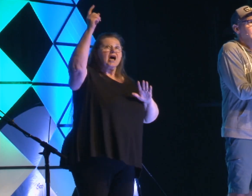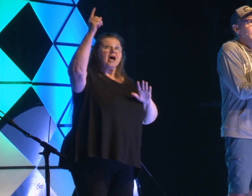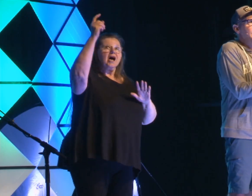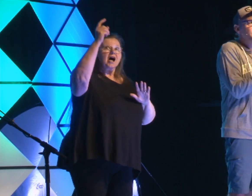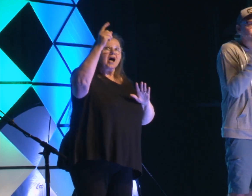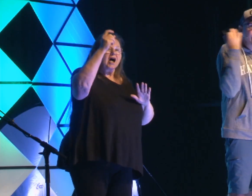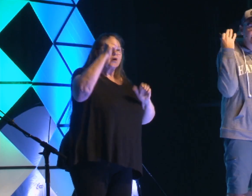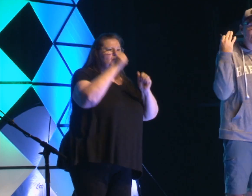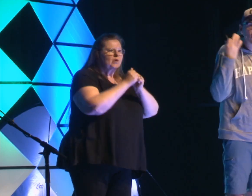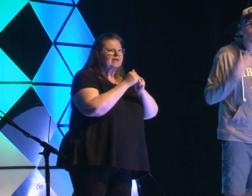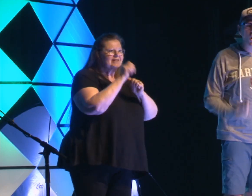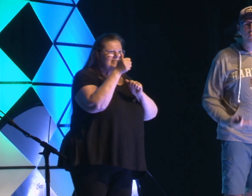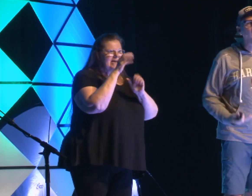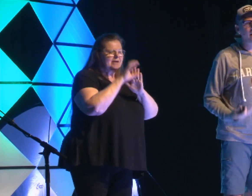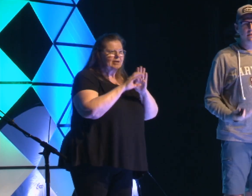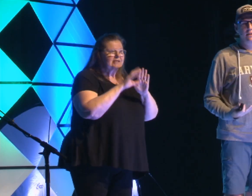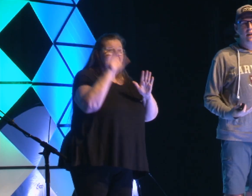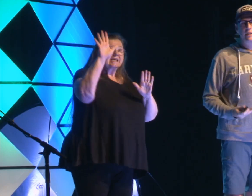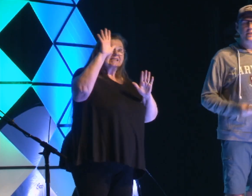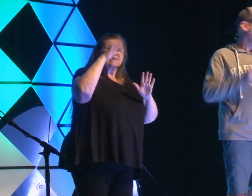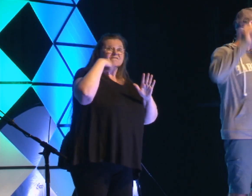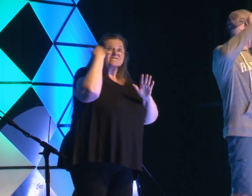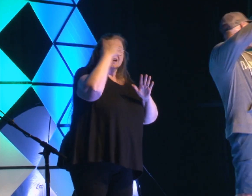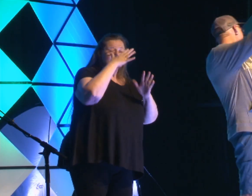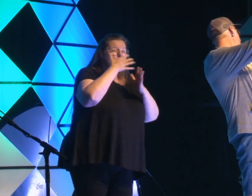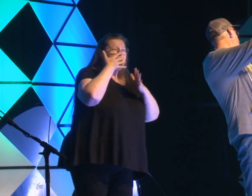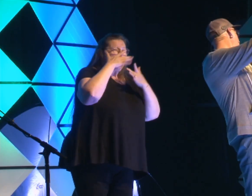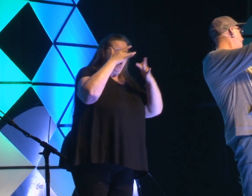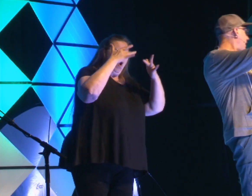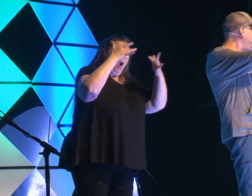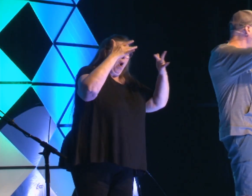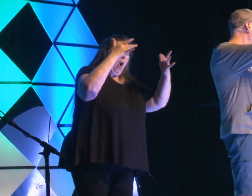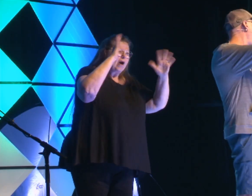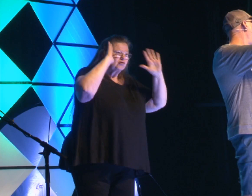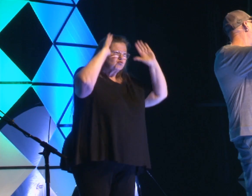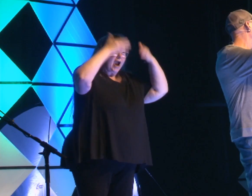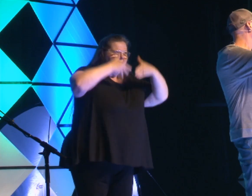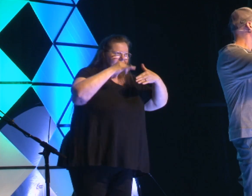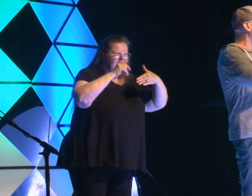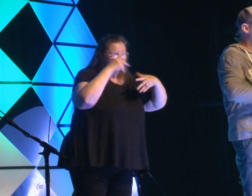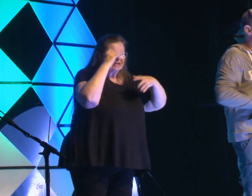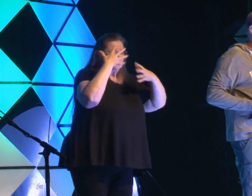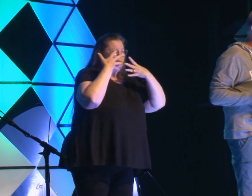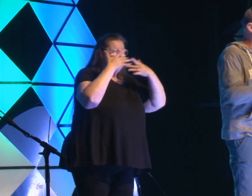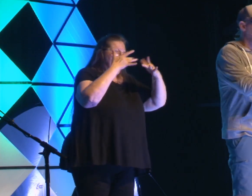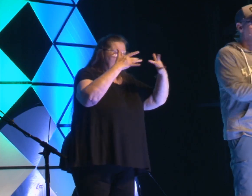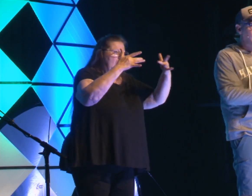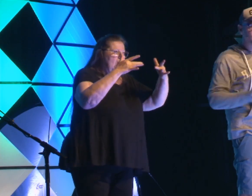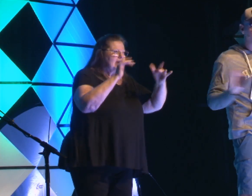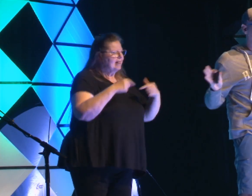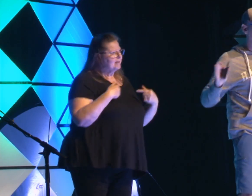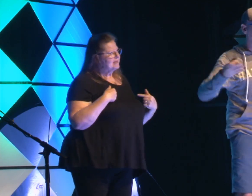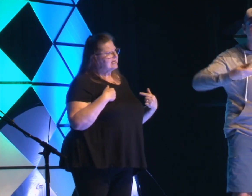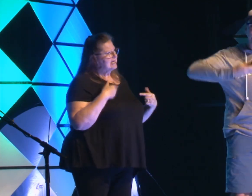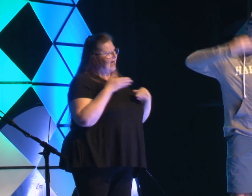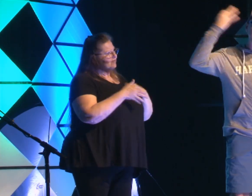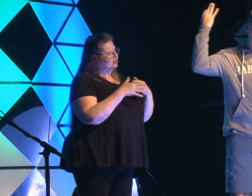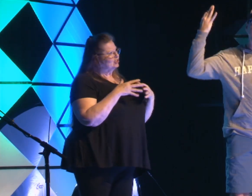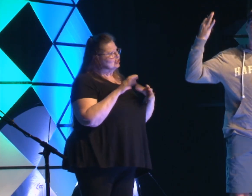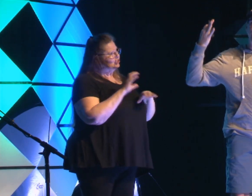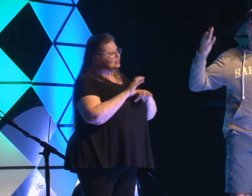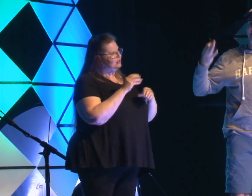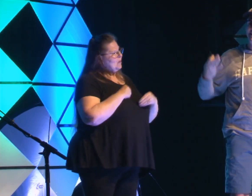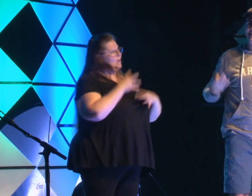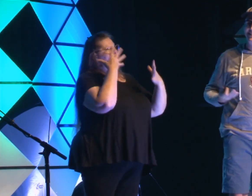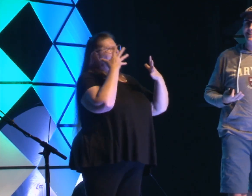tablets, and his face is so bright that they have to cover it up. They're like, wow. It's kind of like me after church. My face is